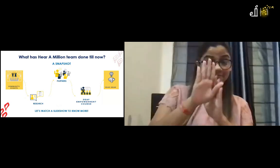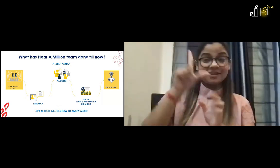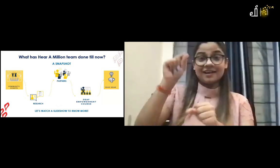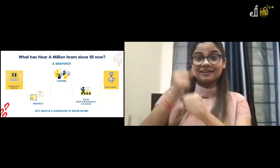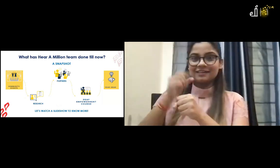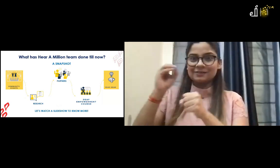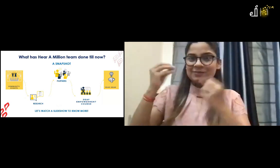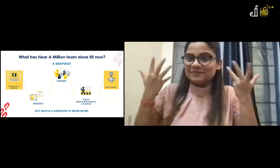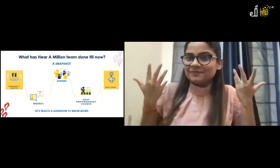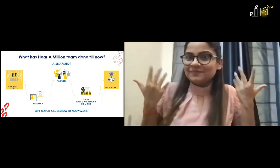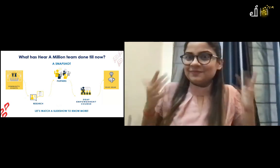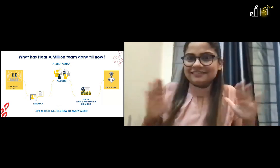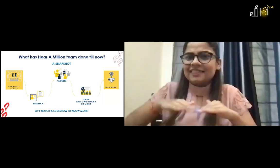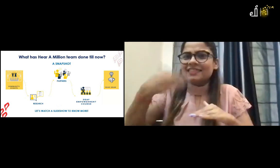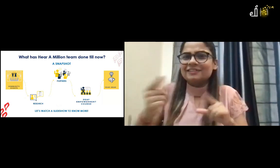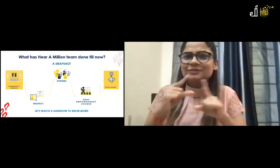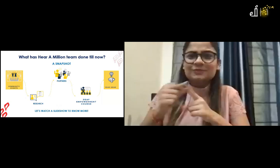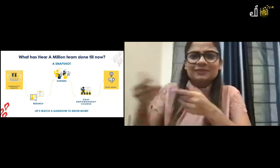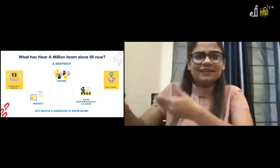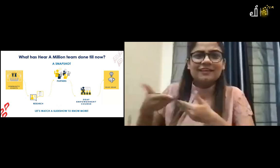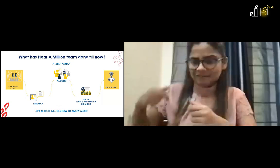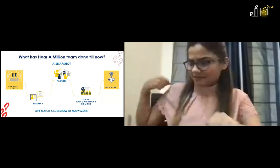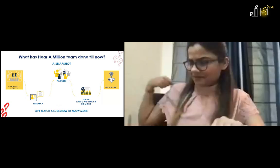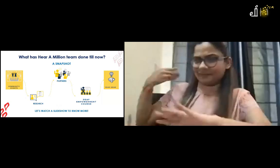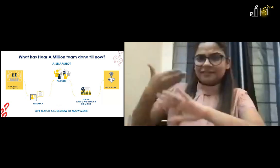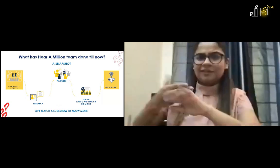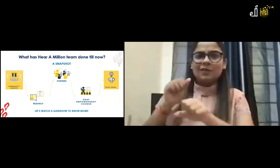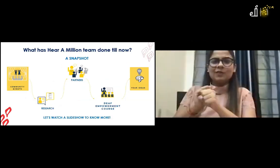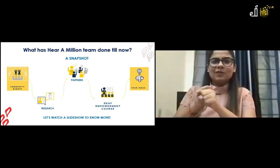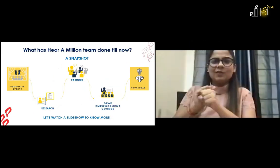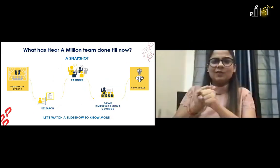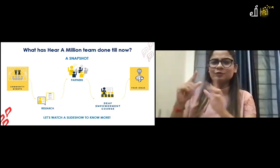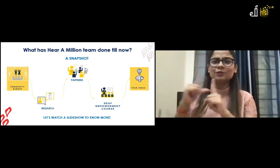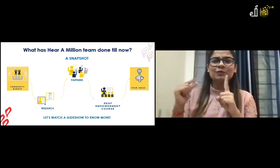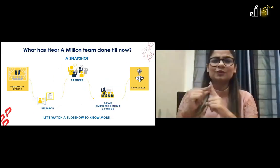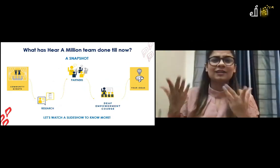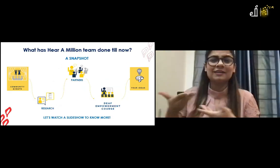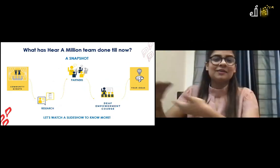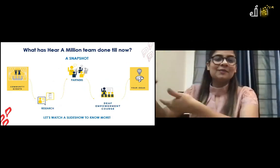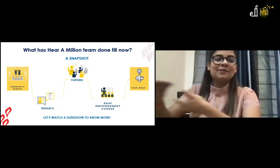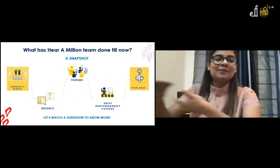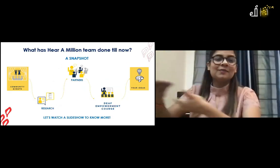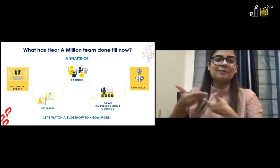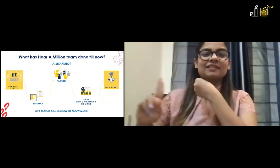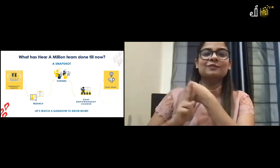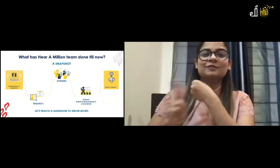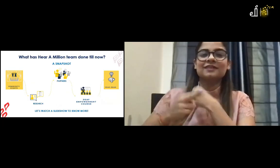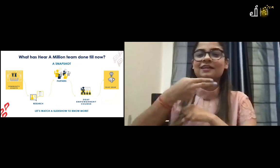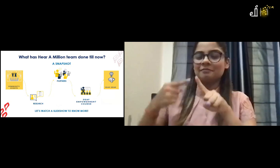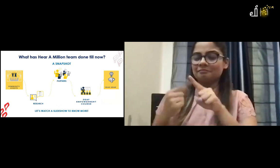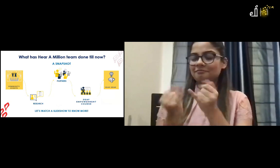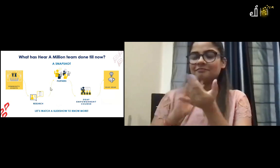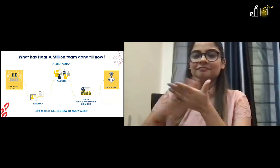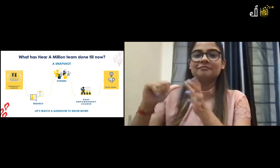Okay, so now with understanding the logo and the sign, now we'd like to understand what exactly Hero Million